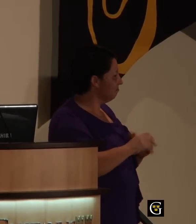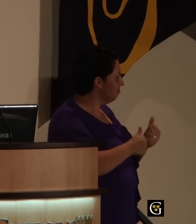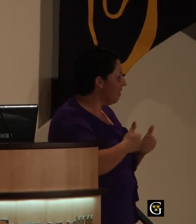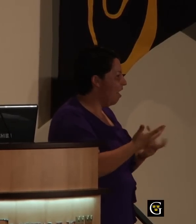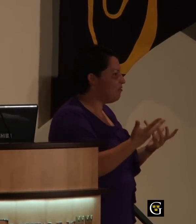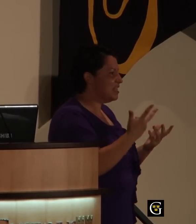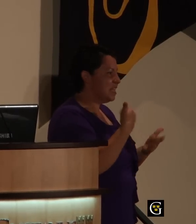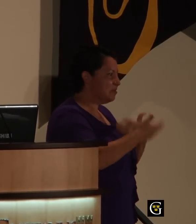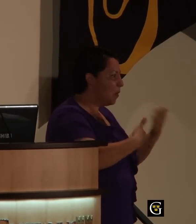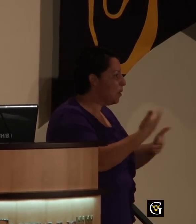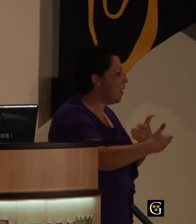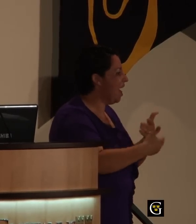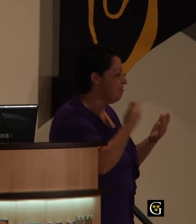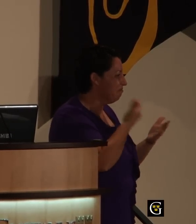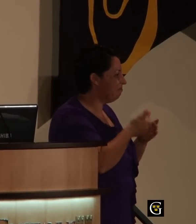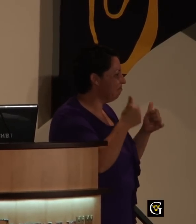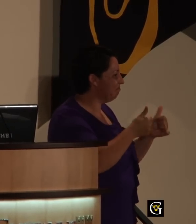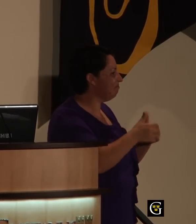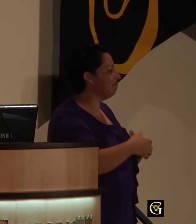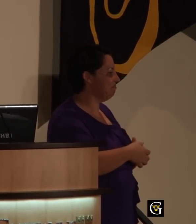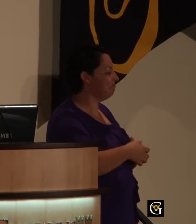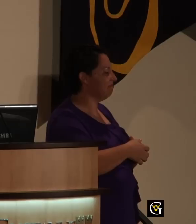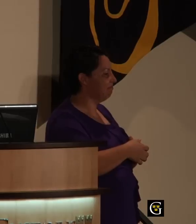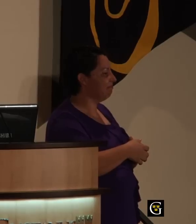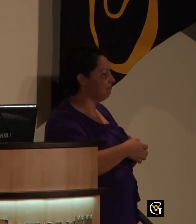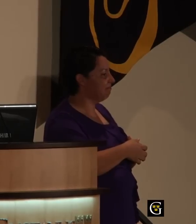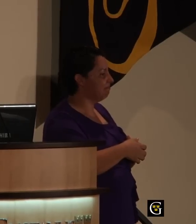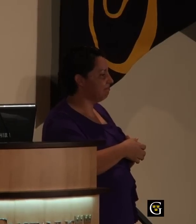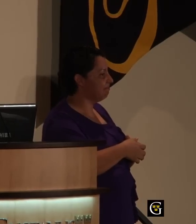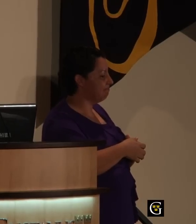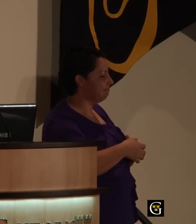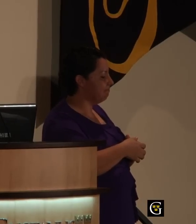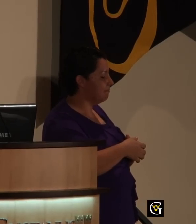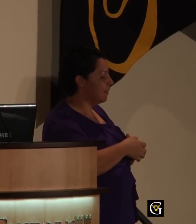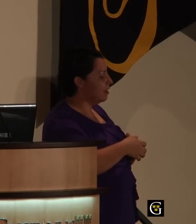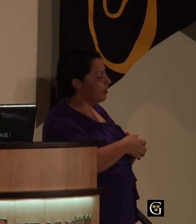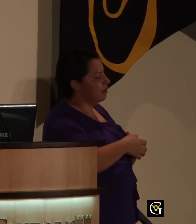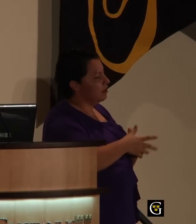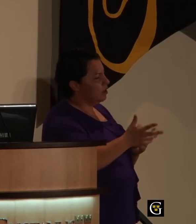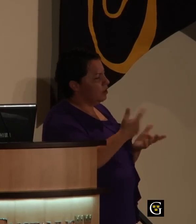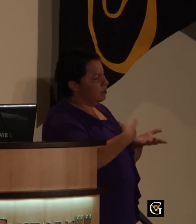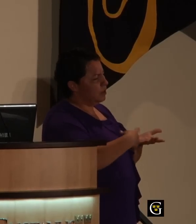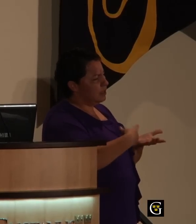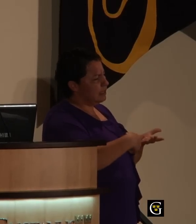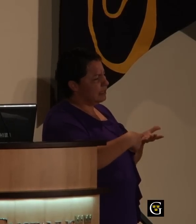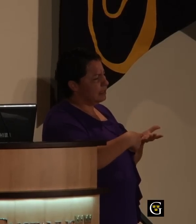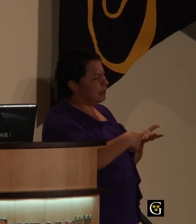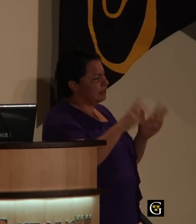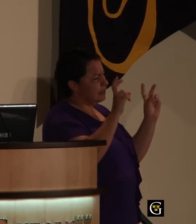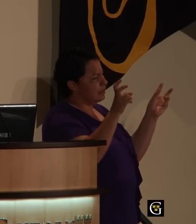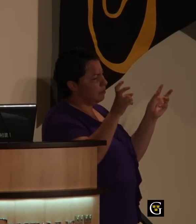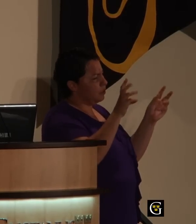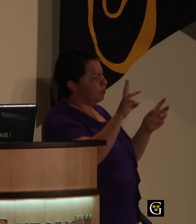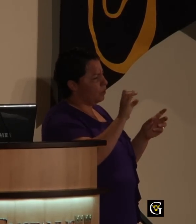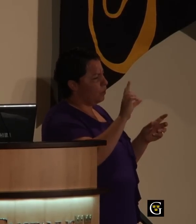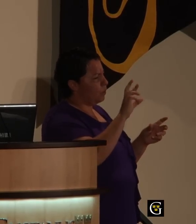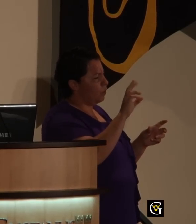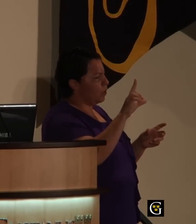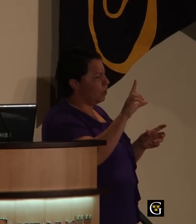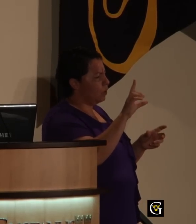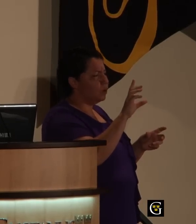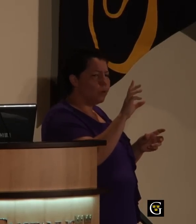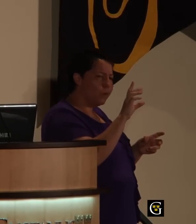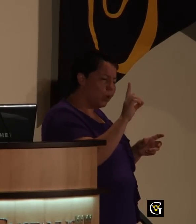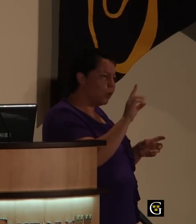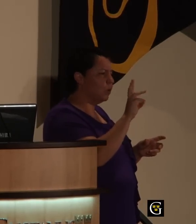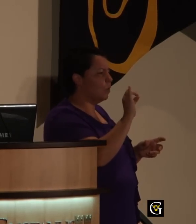well. Okay, so I want to talk about the subject, worldwide mind, how to connect your brain to the